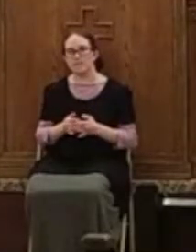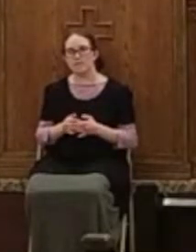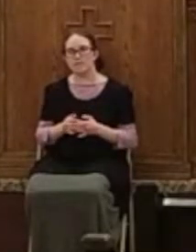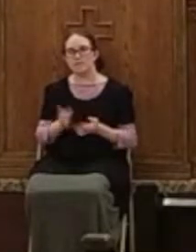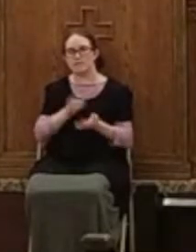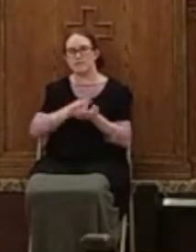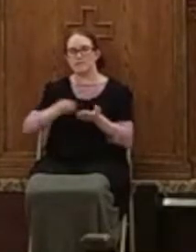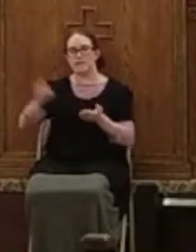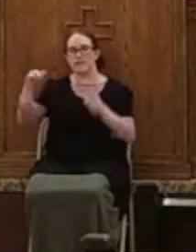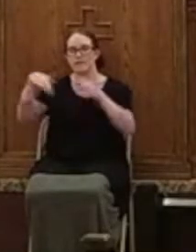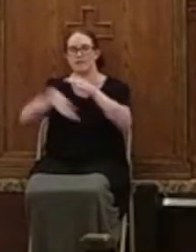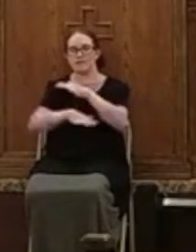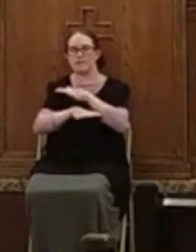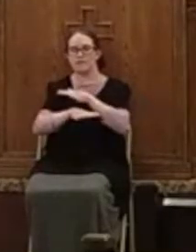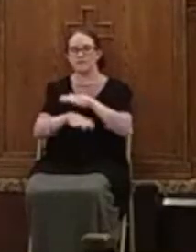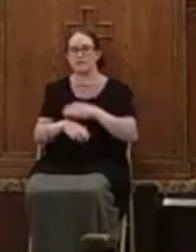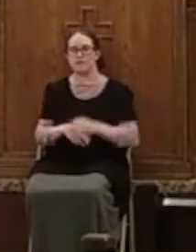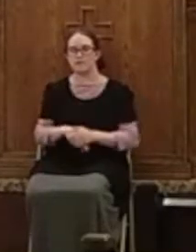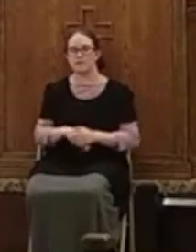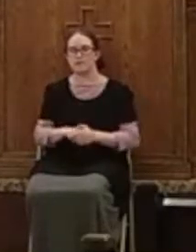Divine access.